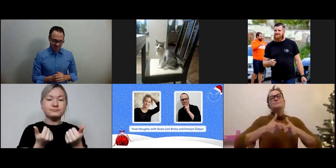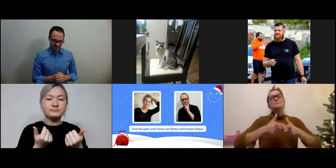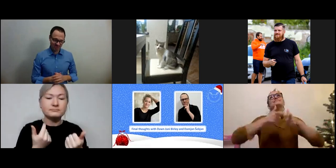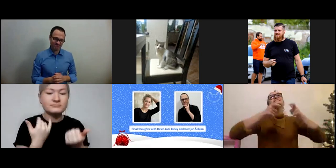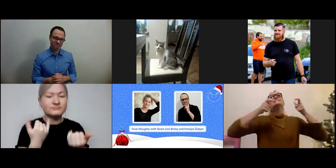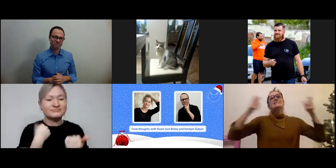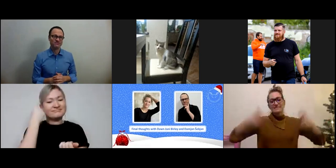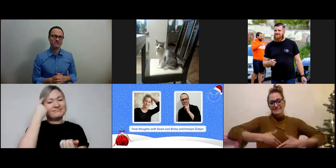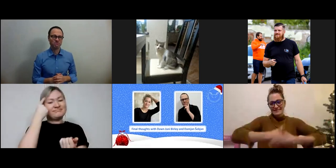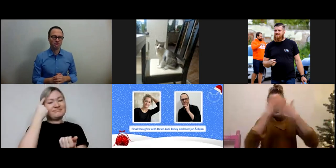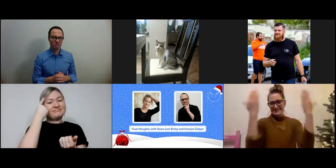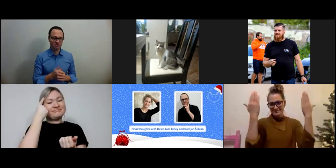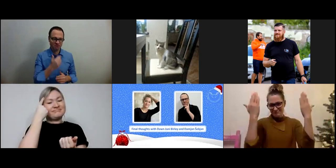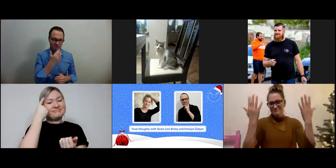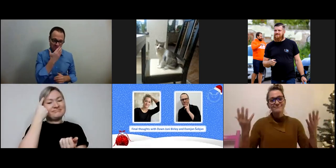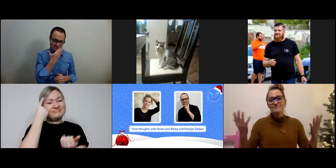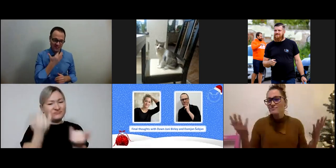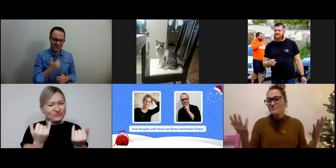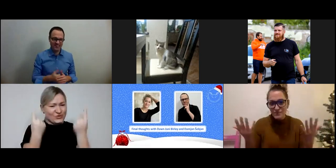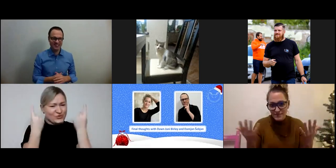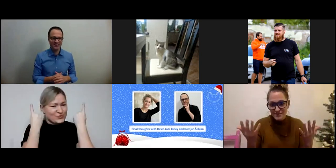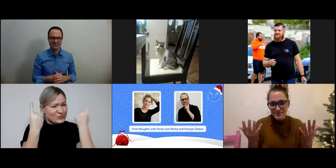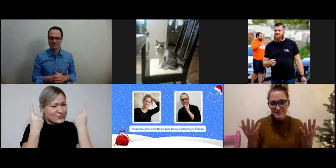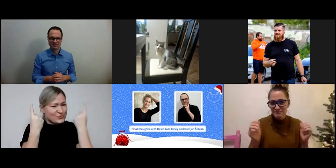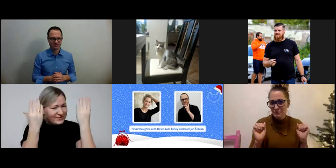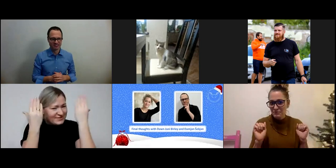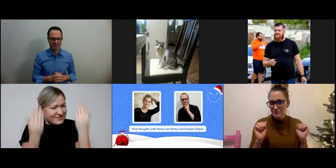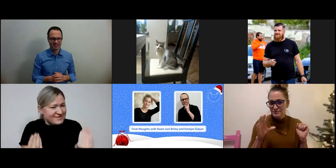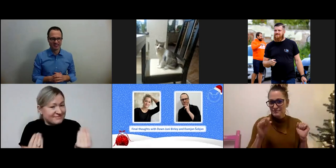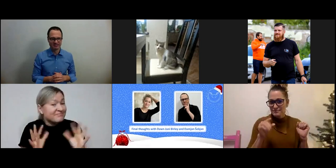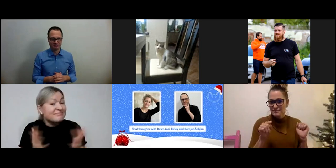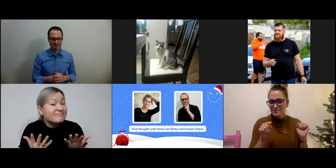So, Don, as you know, today is a big day.